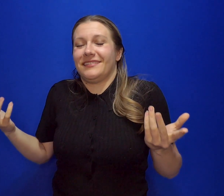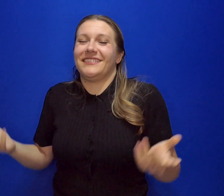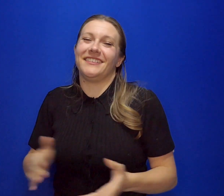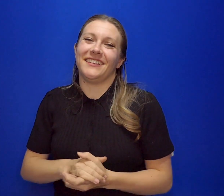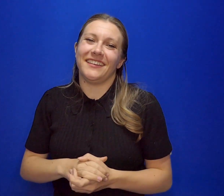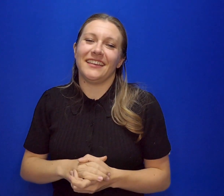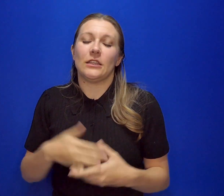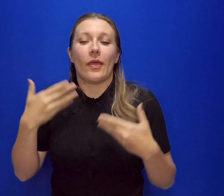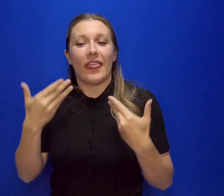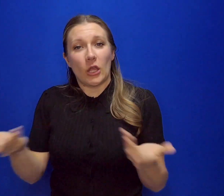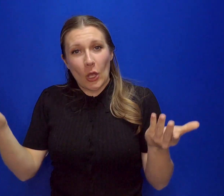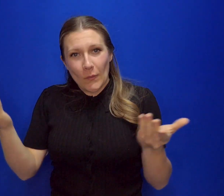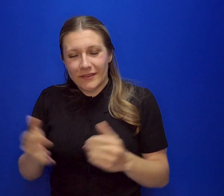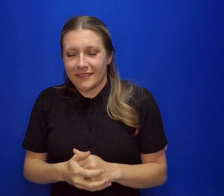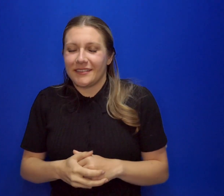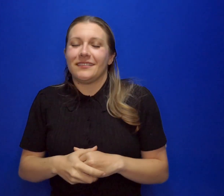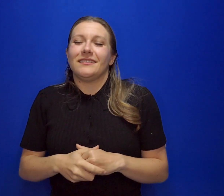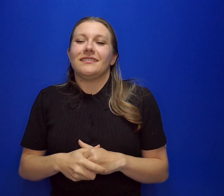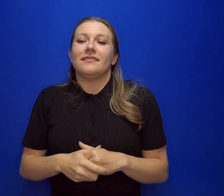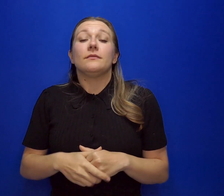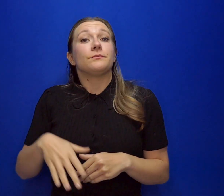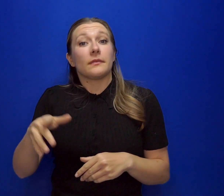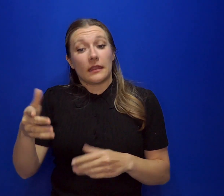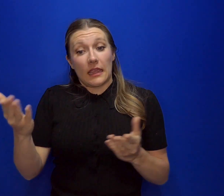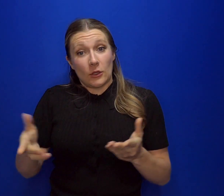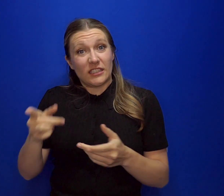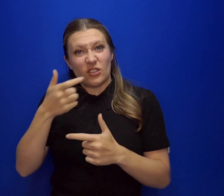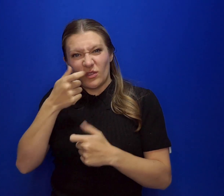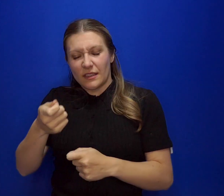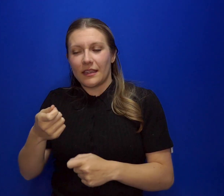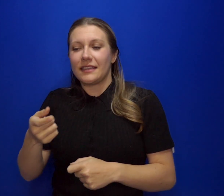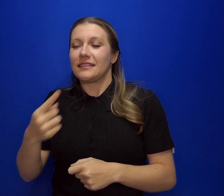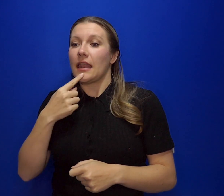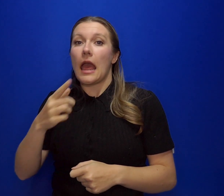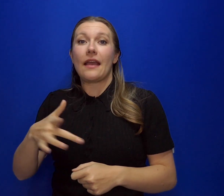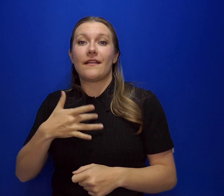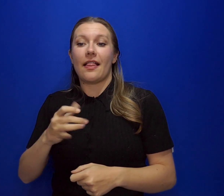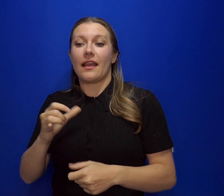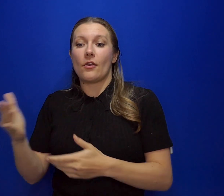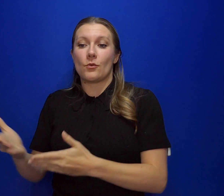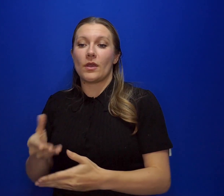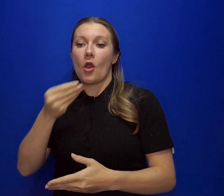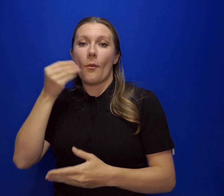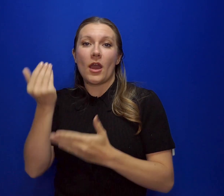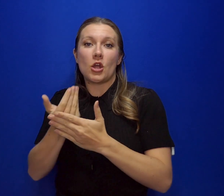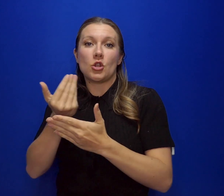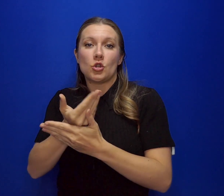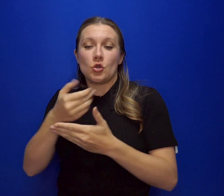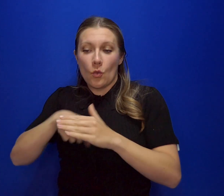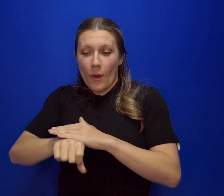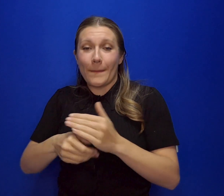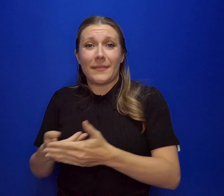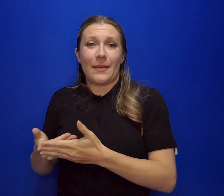So, there you go. Here's an interesting one. I felt like I was bringing home a newborn baby. We talked about how diabetes can feel like a newborn